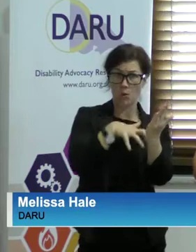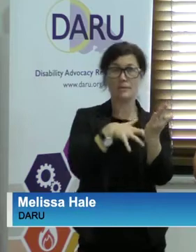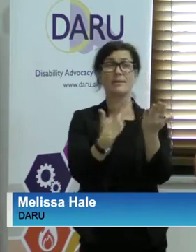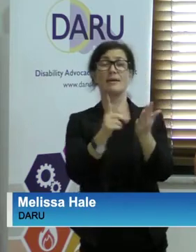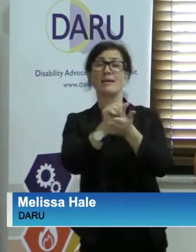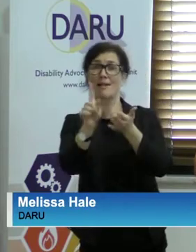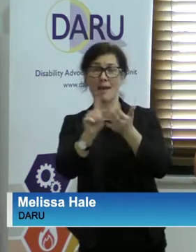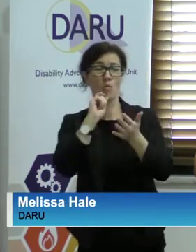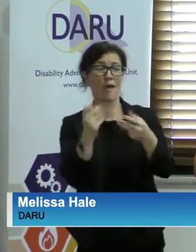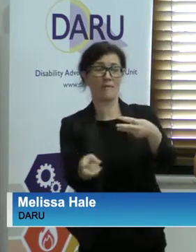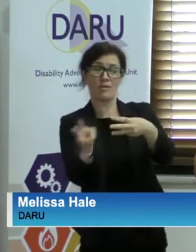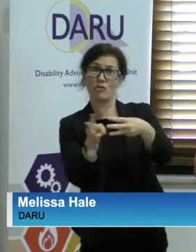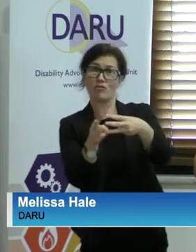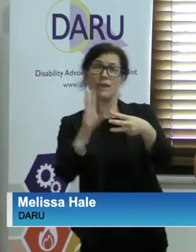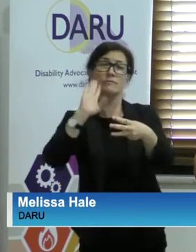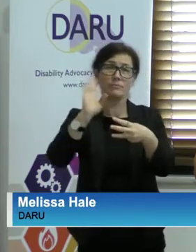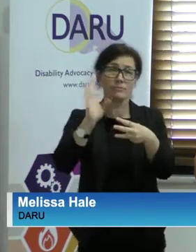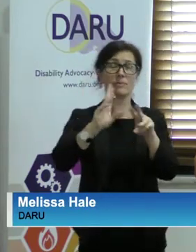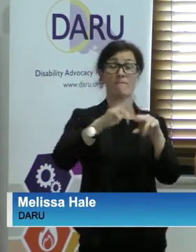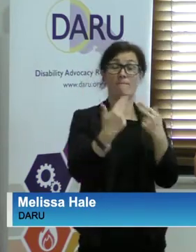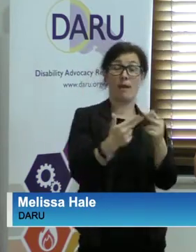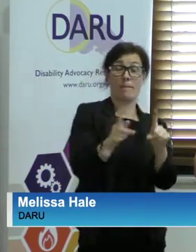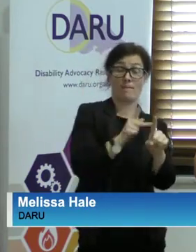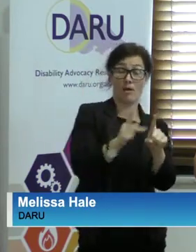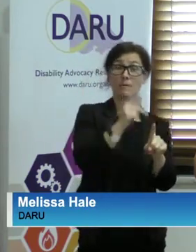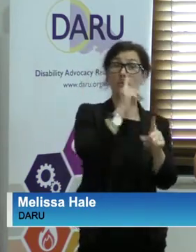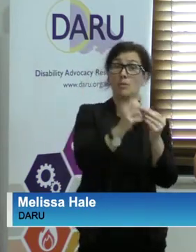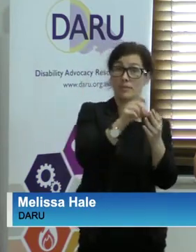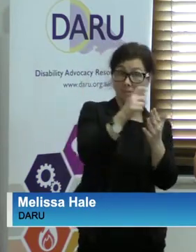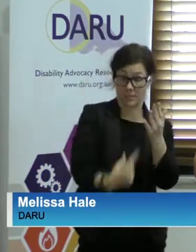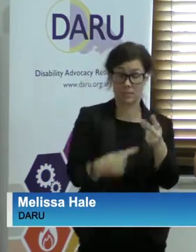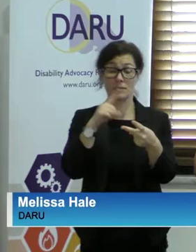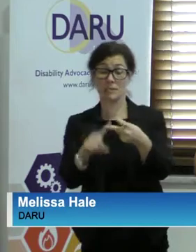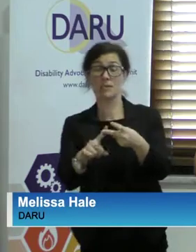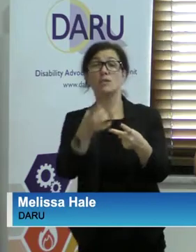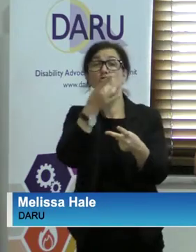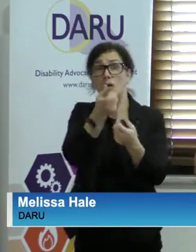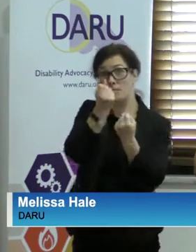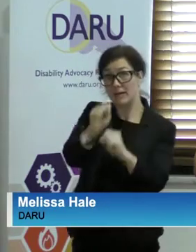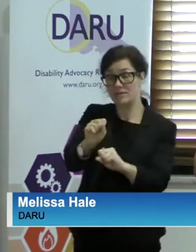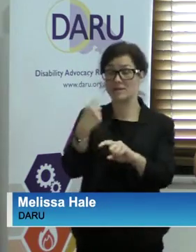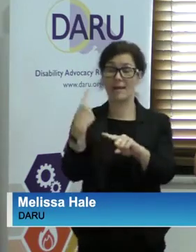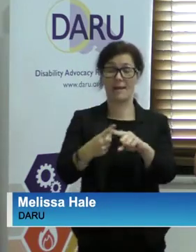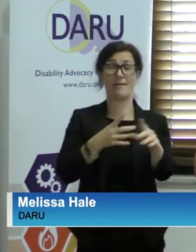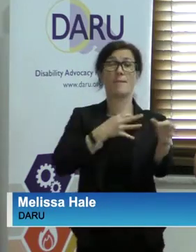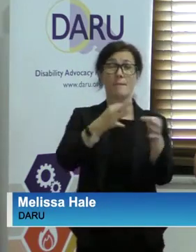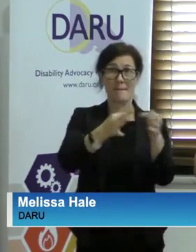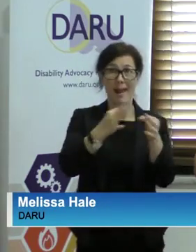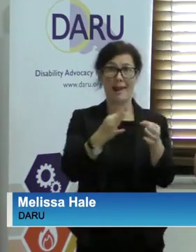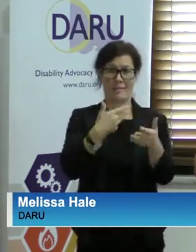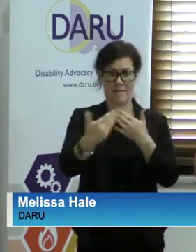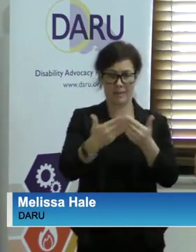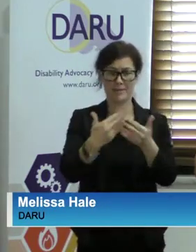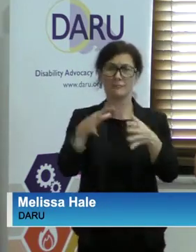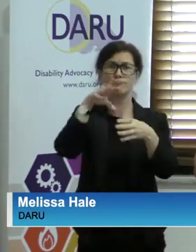sessions on family violence and people with disabilities, child protection, and plan management options in the